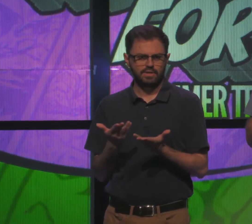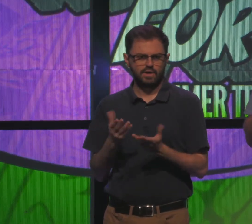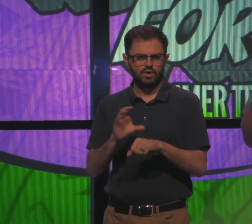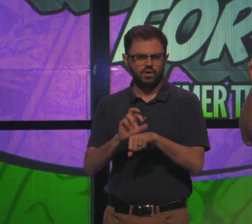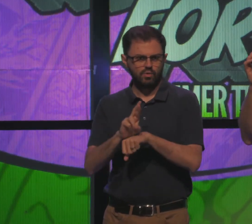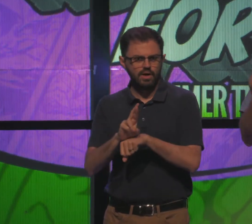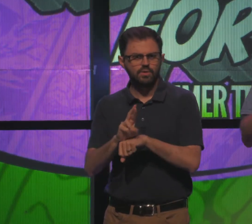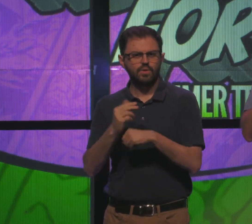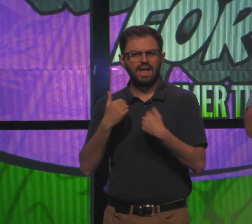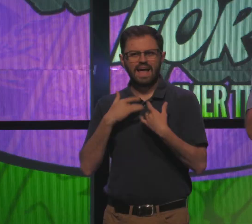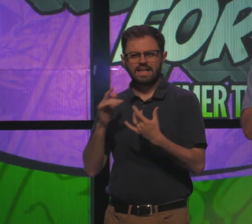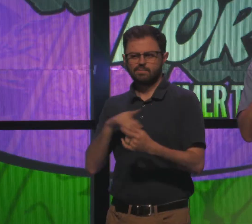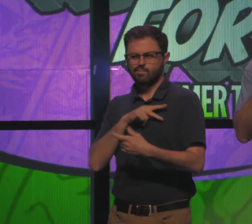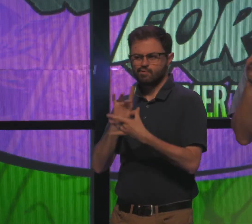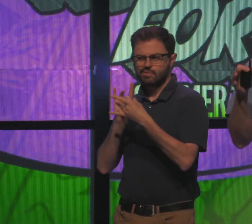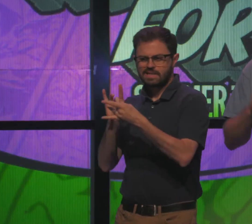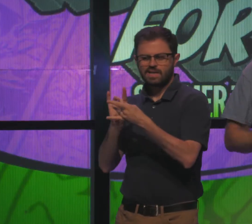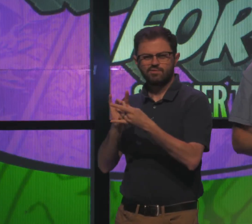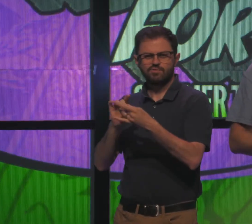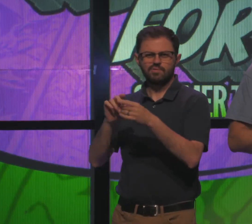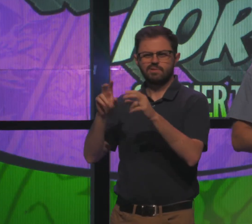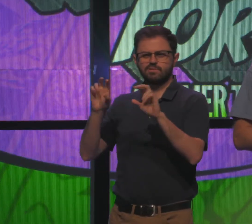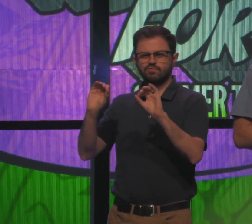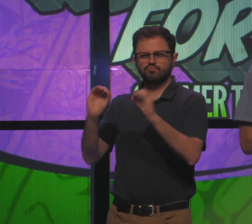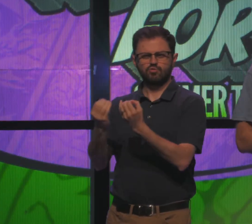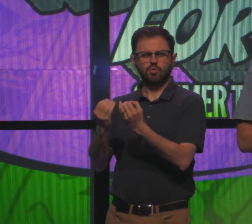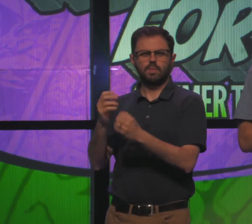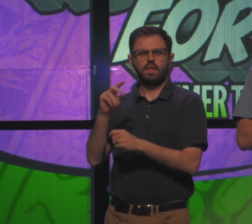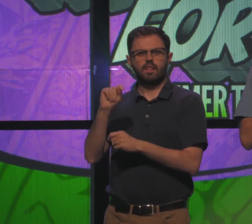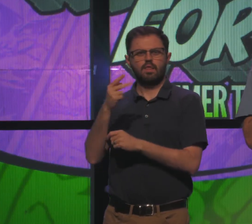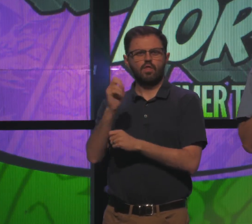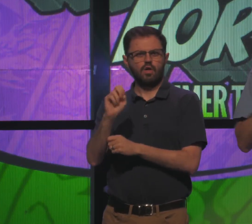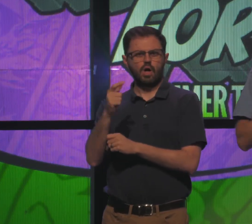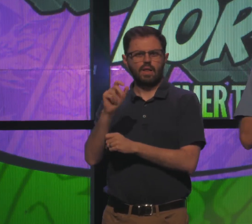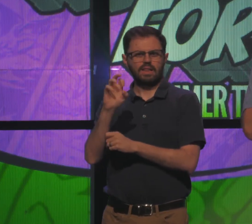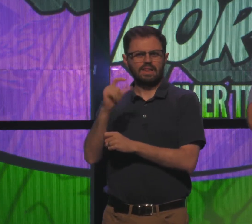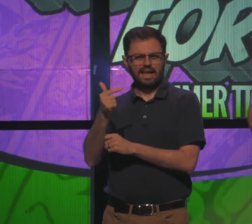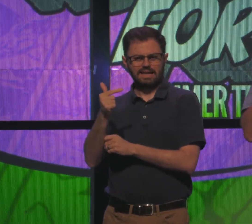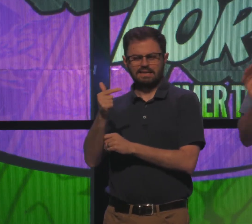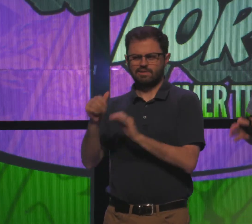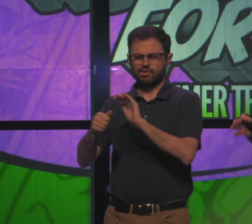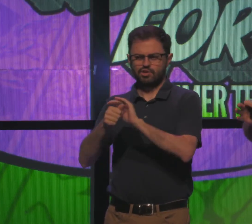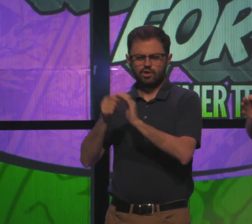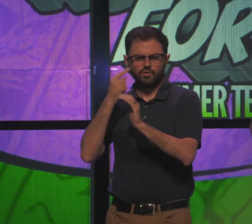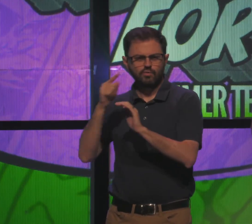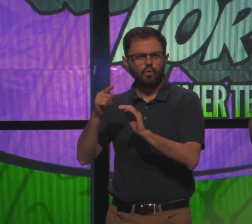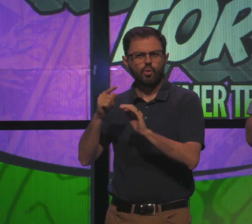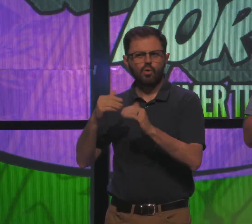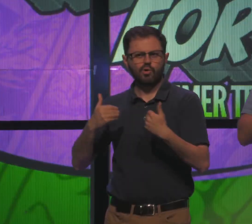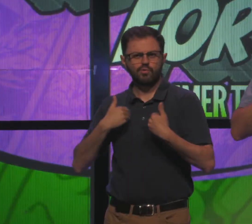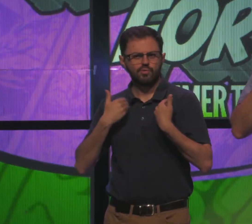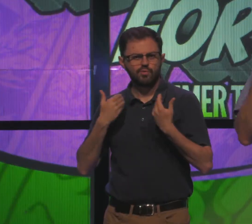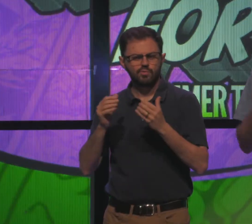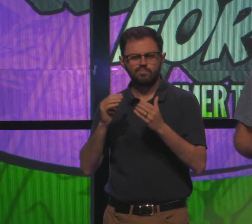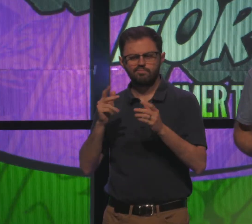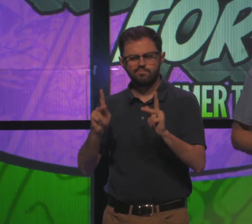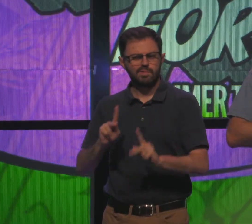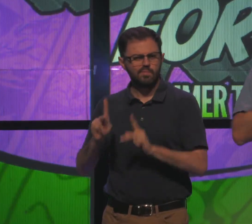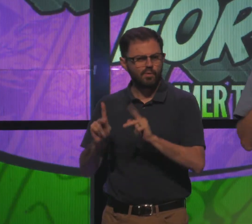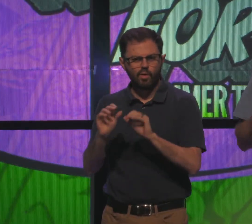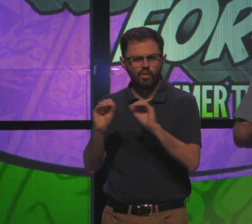which is a new local youth homeless shelter. So here's the thing. If you have space in your